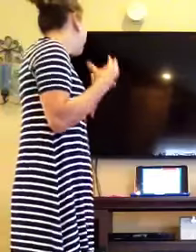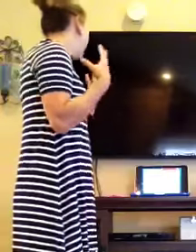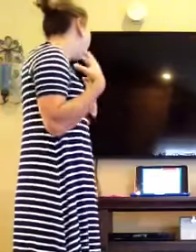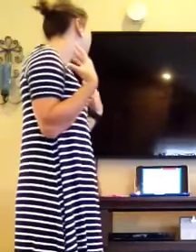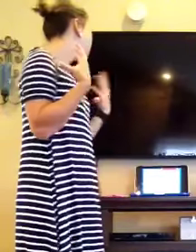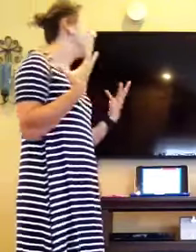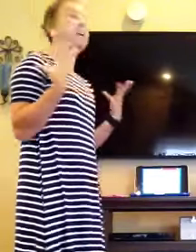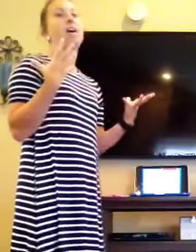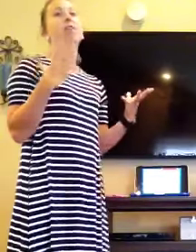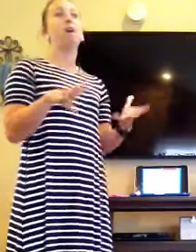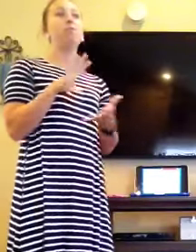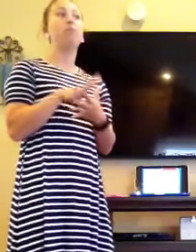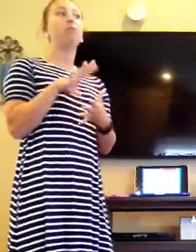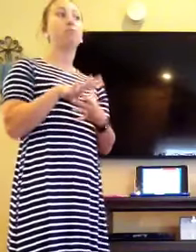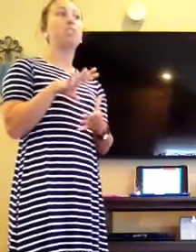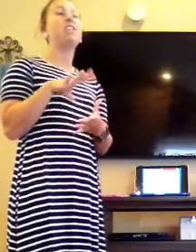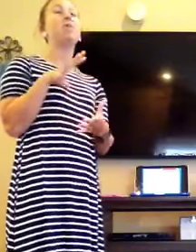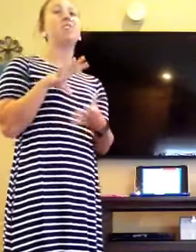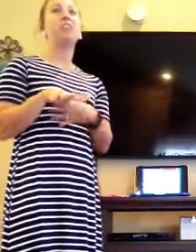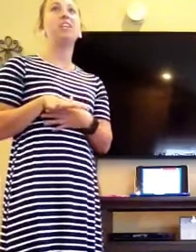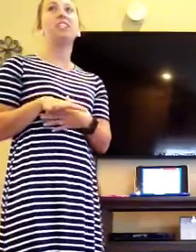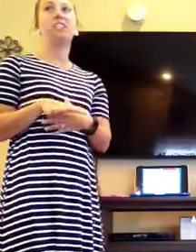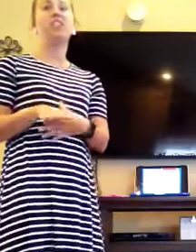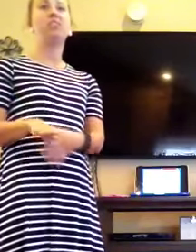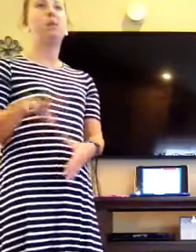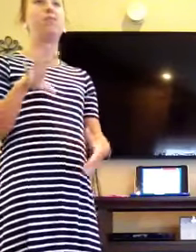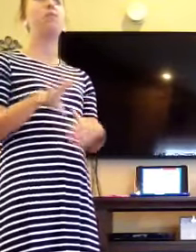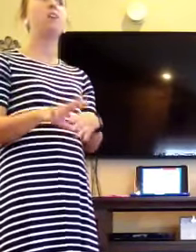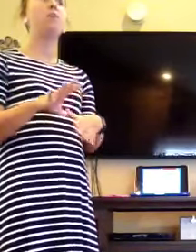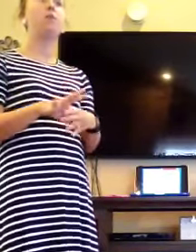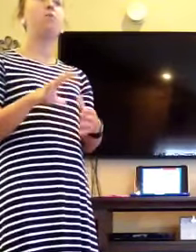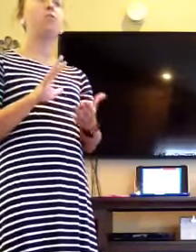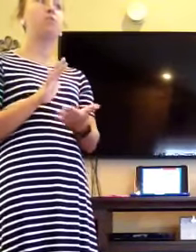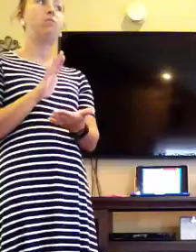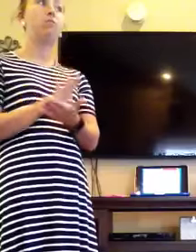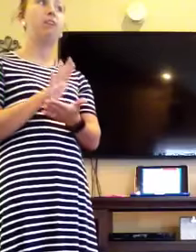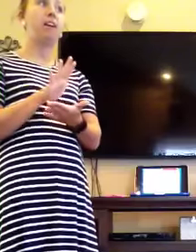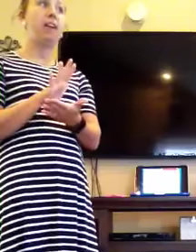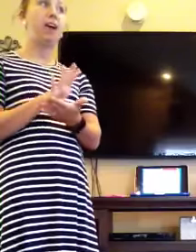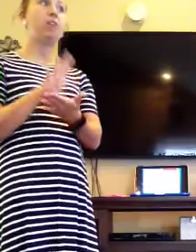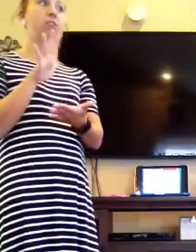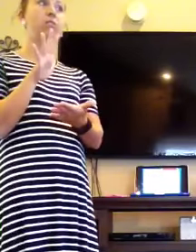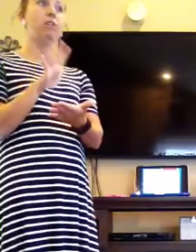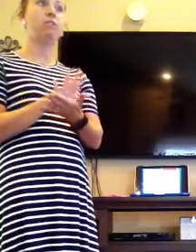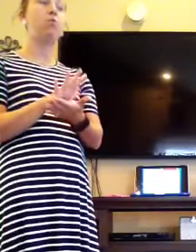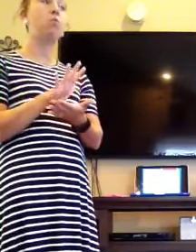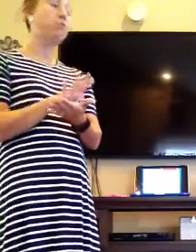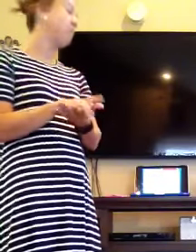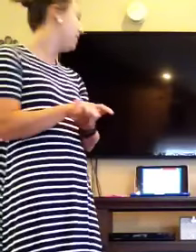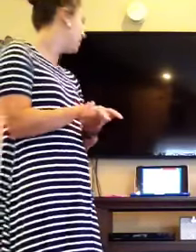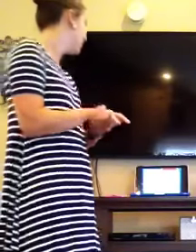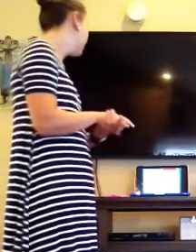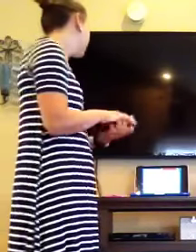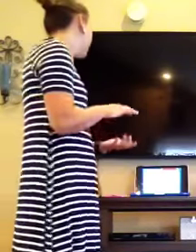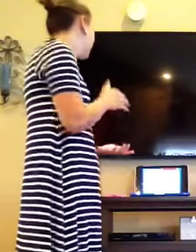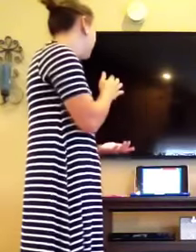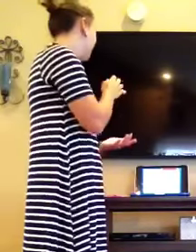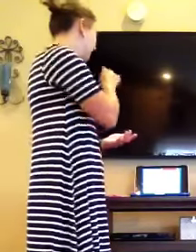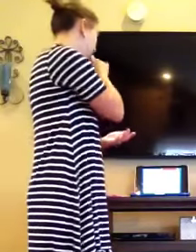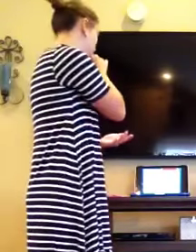if you do that right before school lets out with your kids, if you do that right before you let out of school with your kids, then that gives you